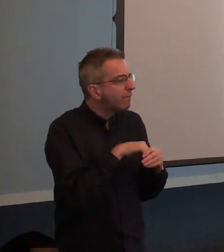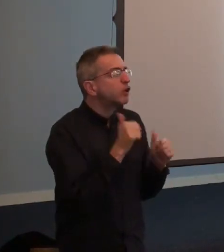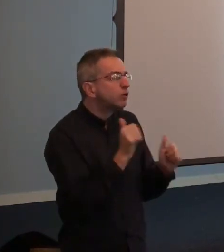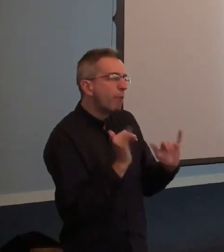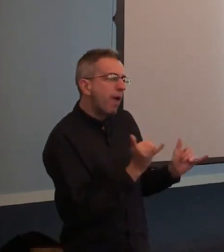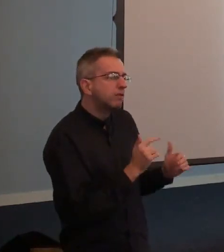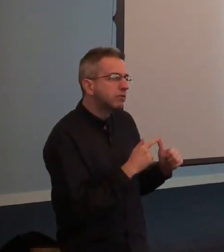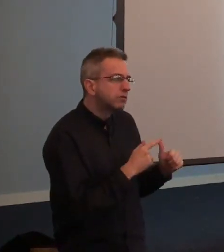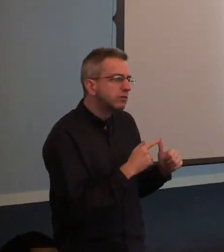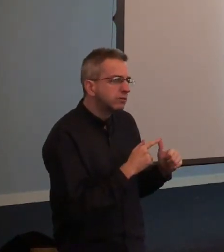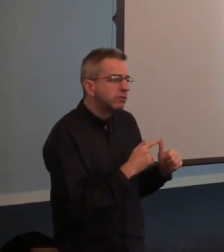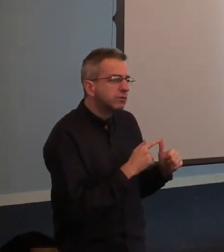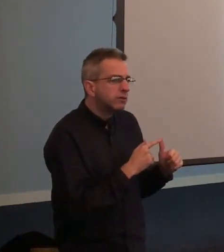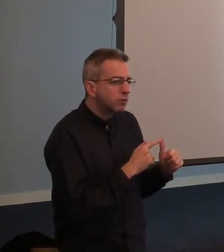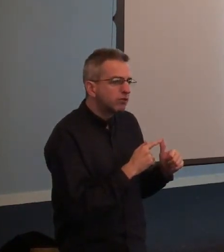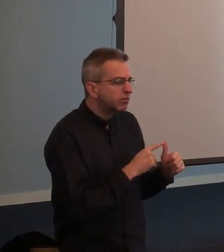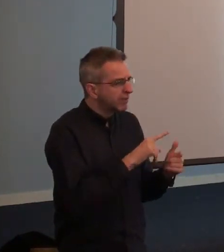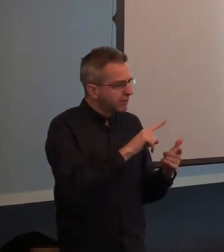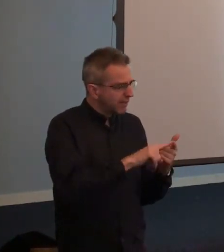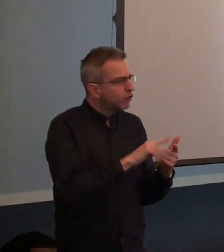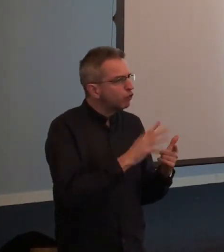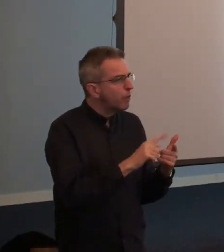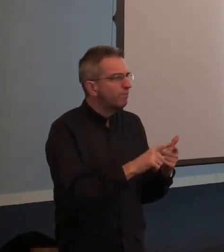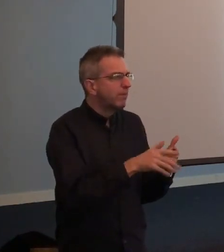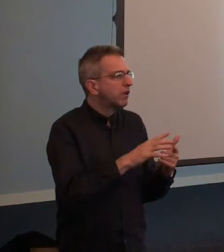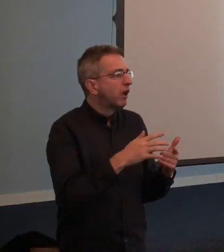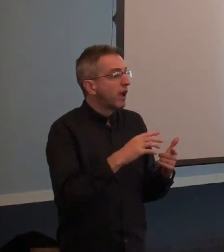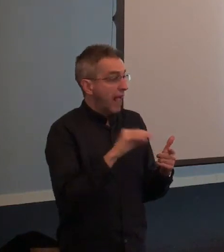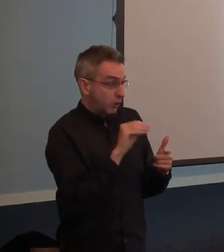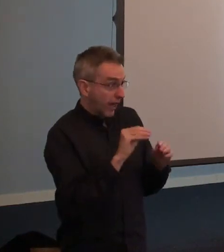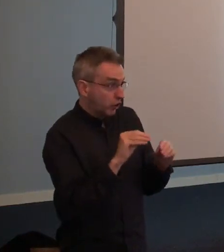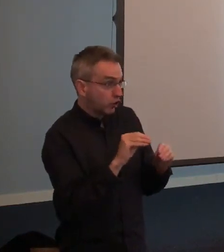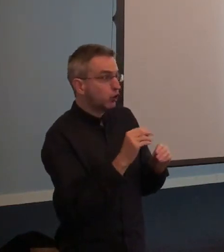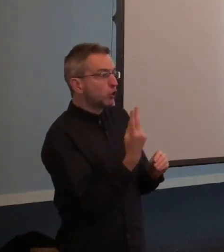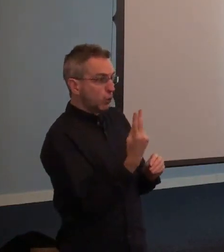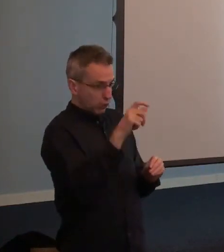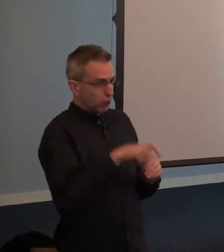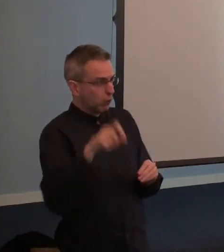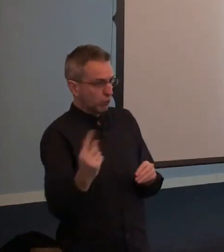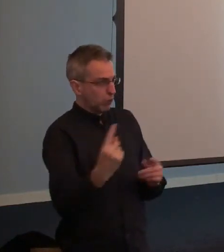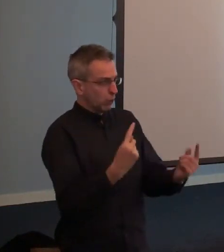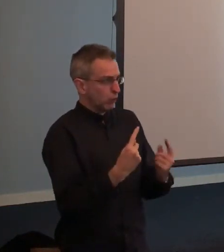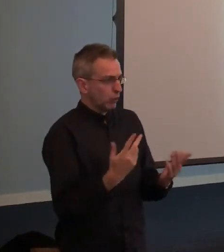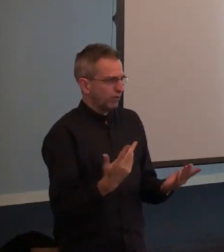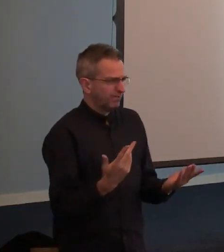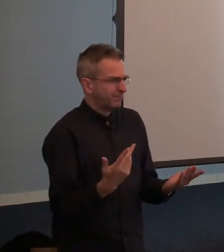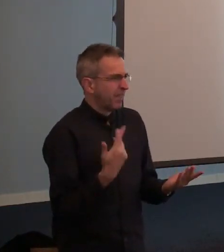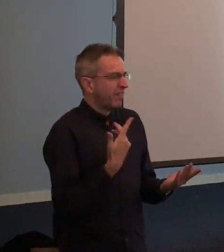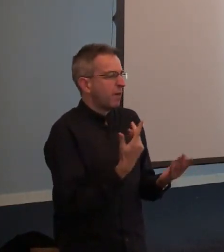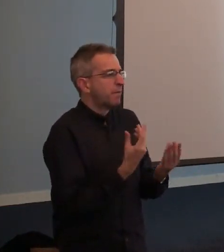because in the pilot project, we used a group that was mainly staff, and we had to drop them, and we had two people come from